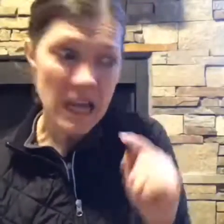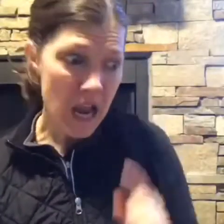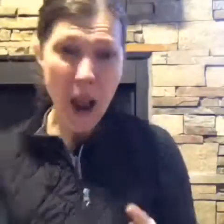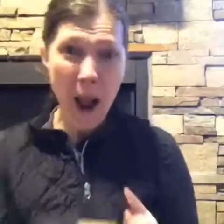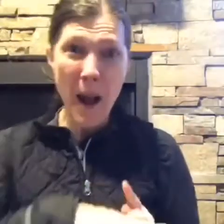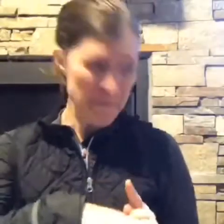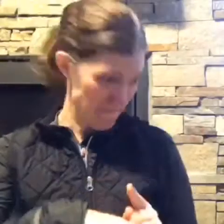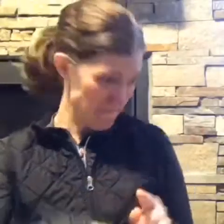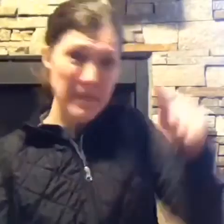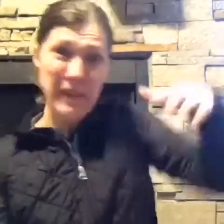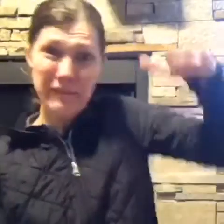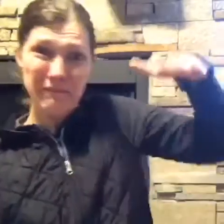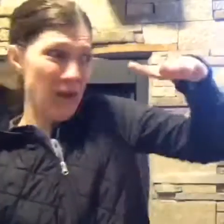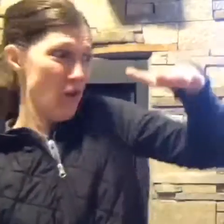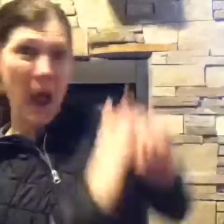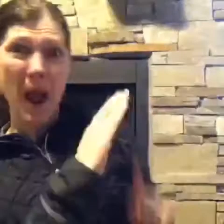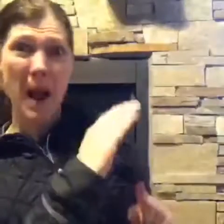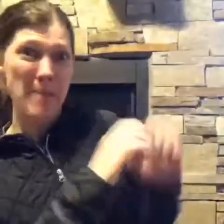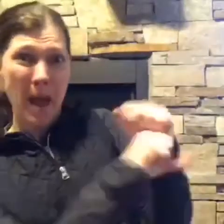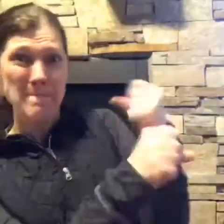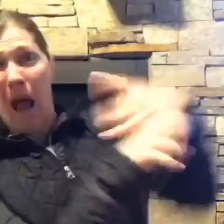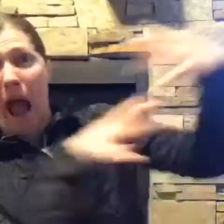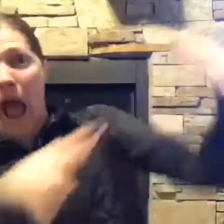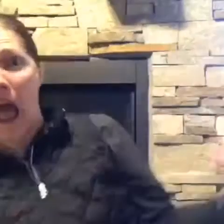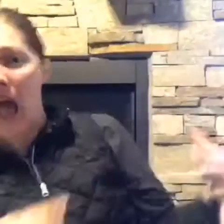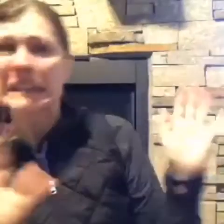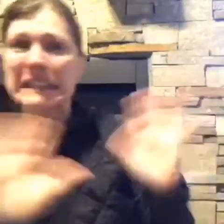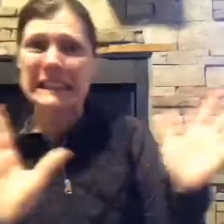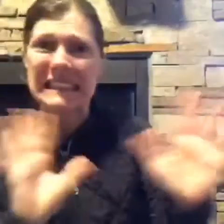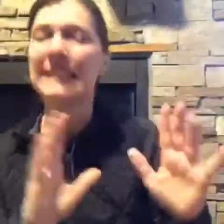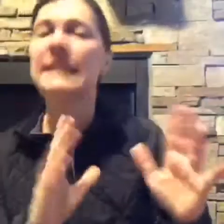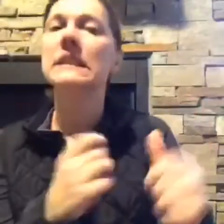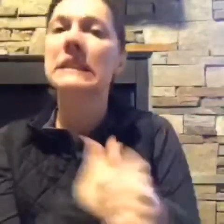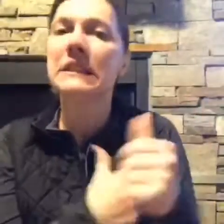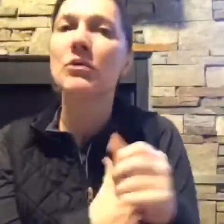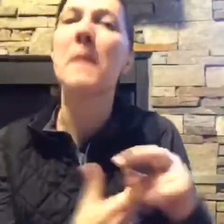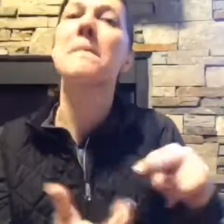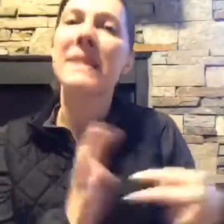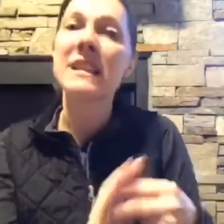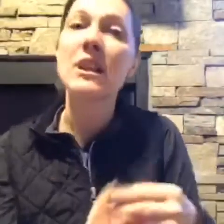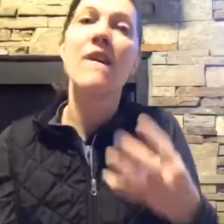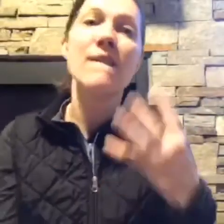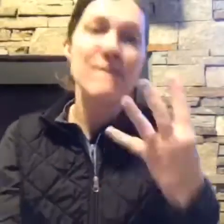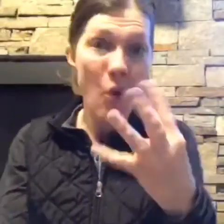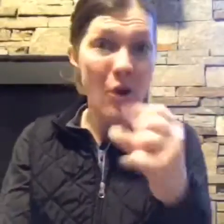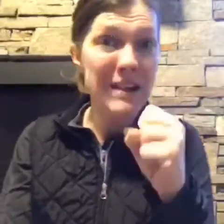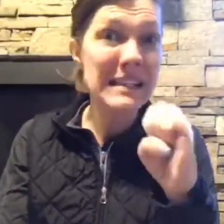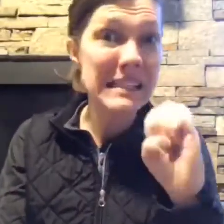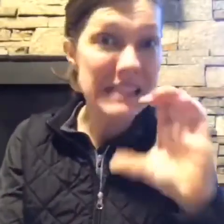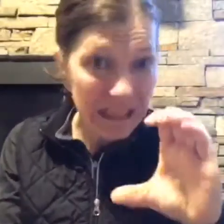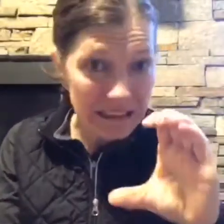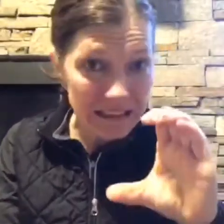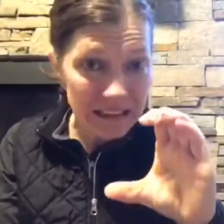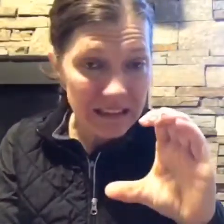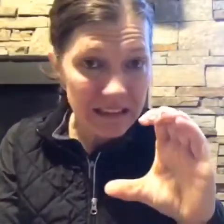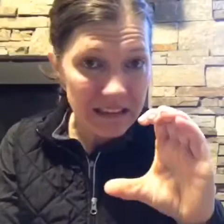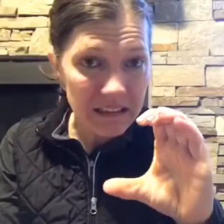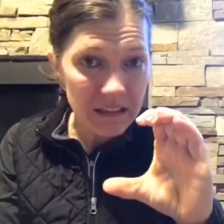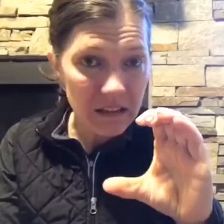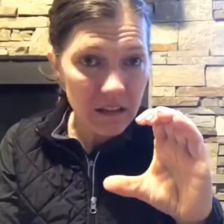seconds for this firework to reach its highest point. 4 seconds. Now, what was the height? Well, what do we do with that number 4? What